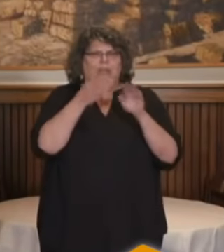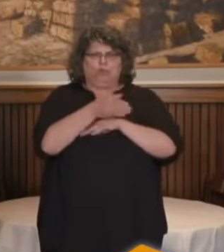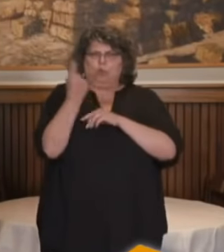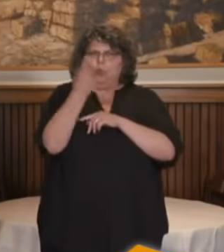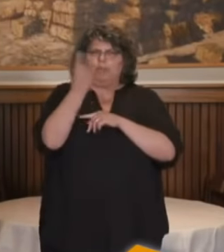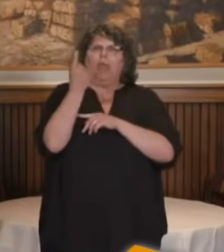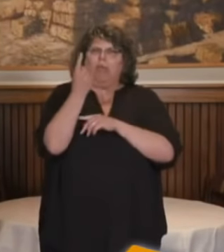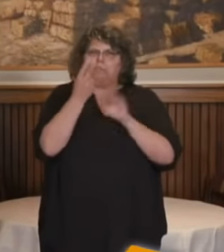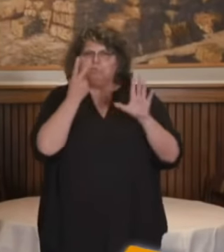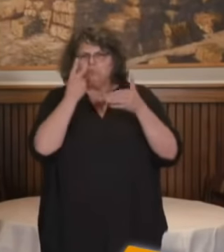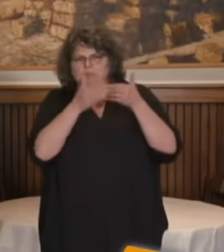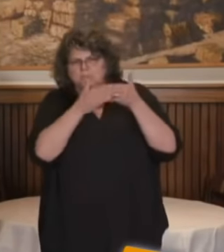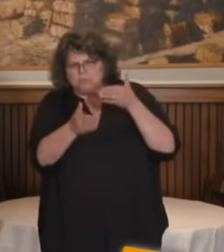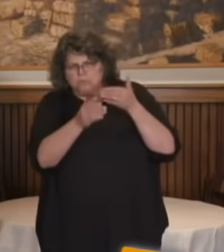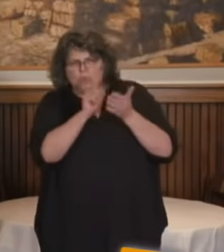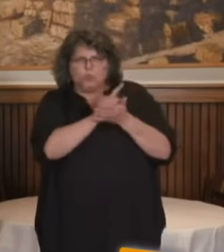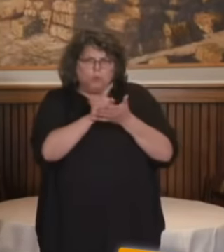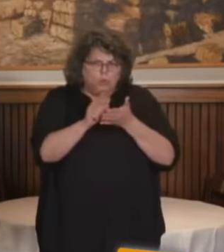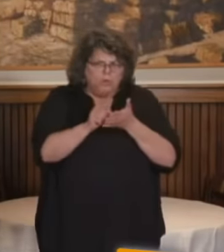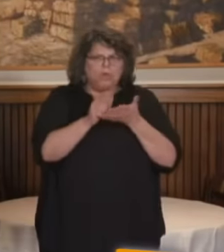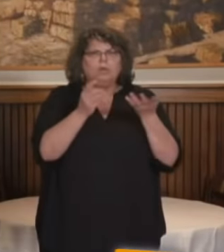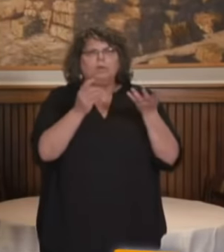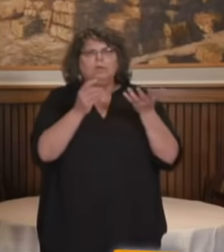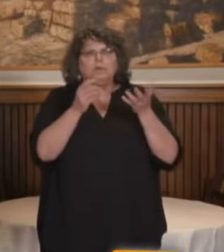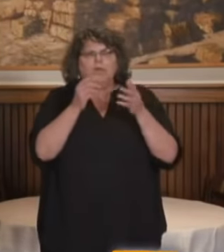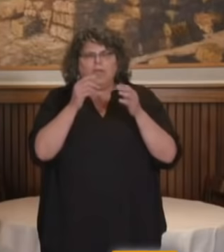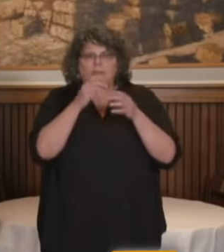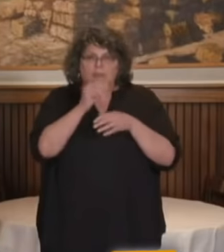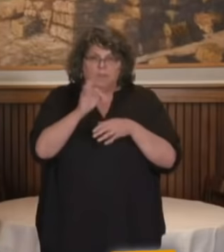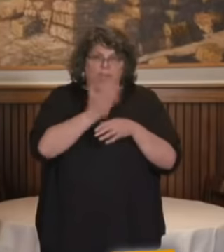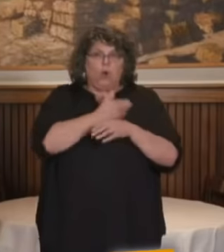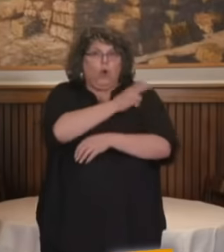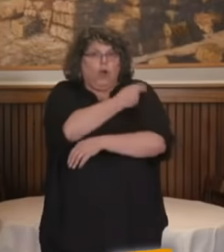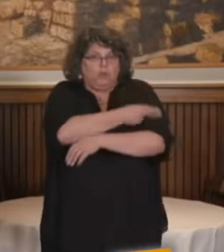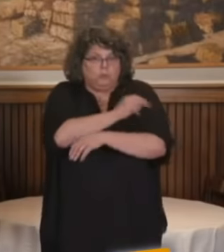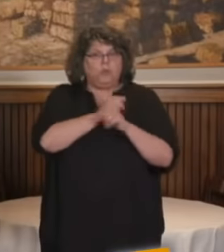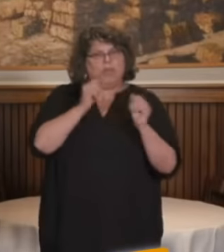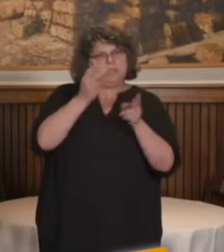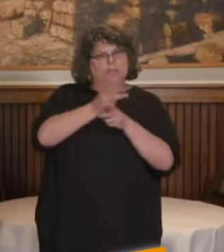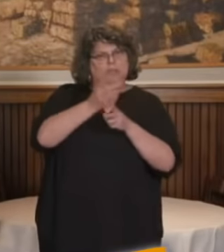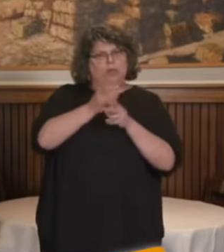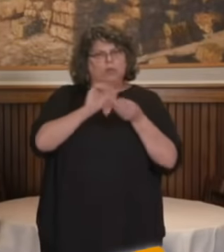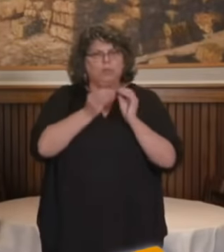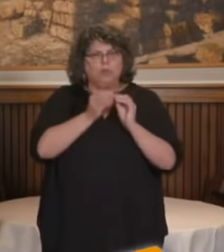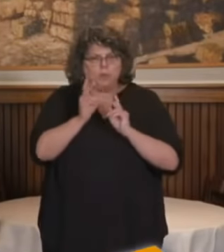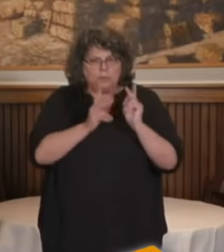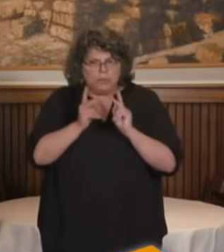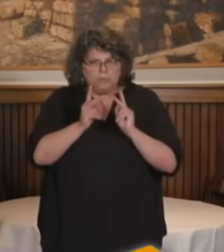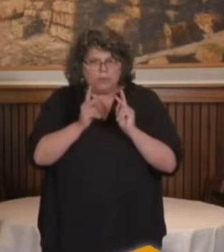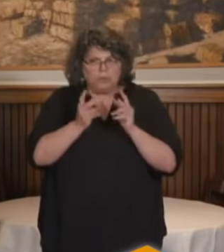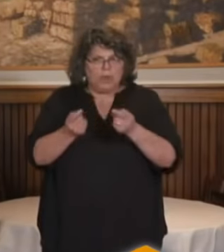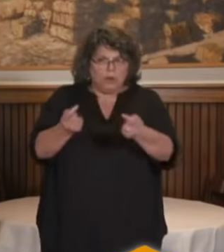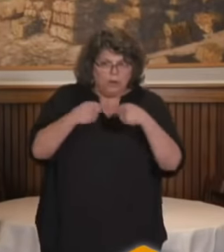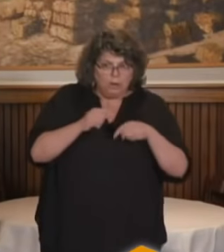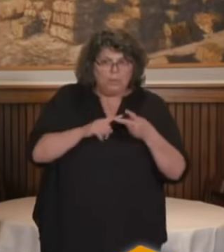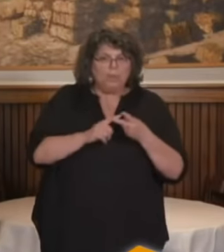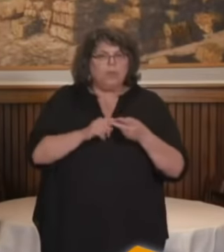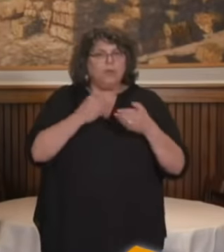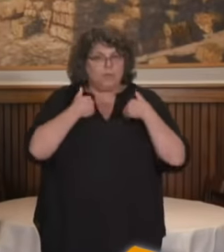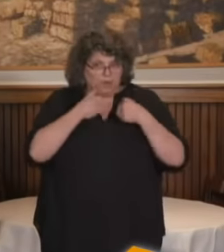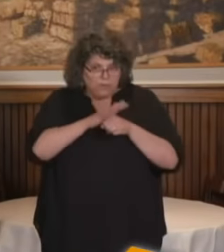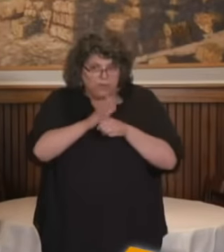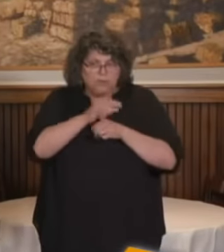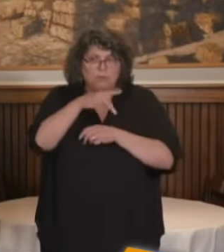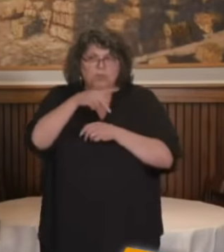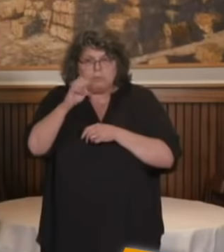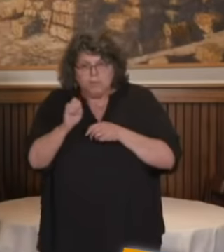capacity within our hospital system to address the surge and amount of PPE that we're providing, including the number of